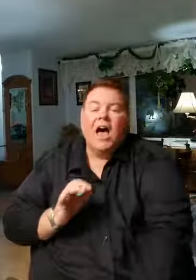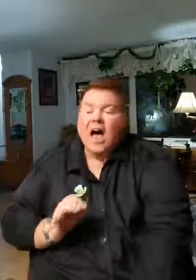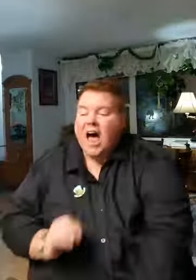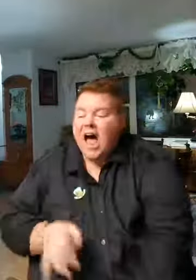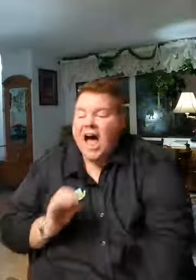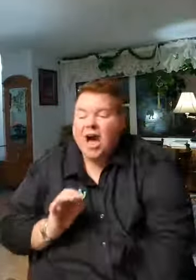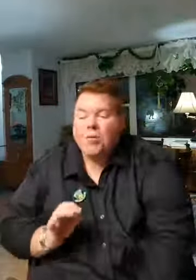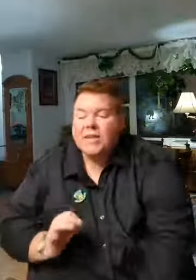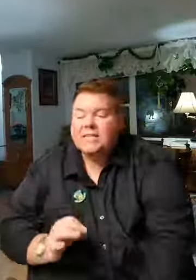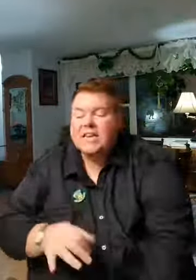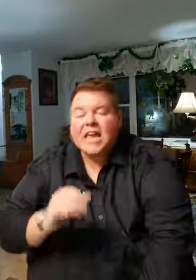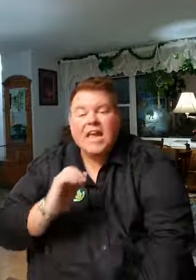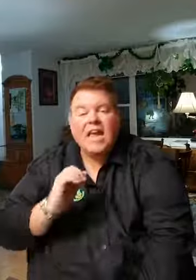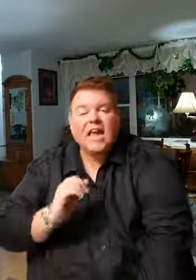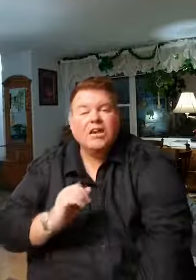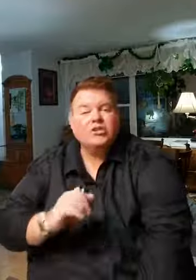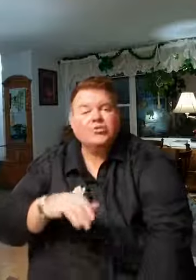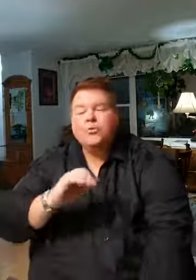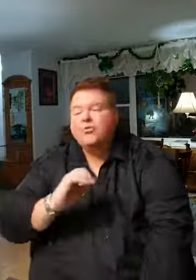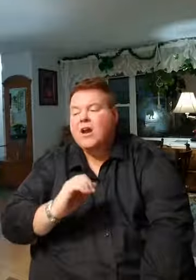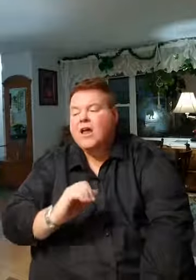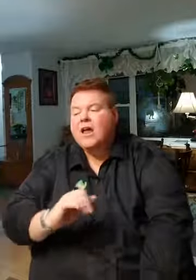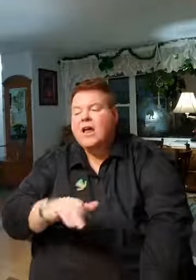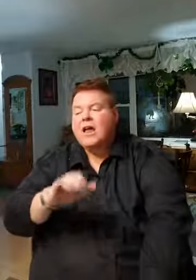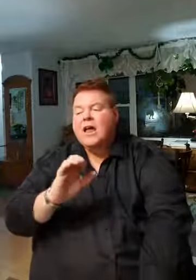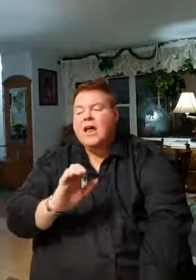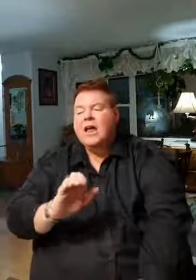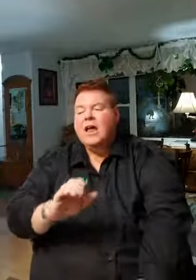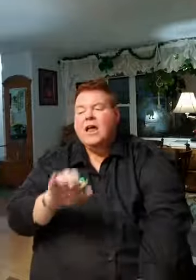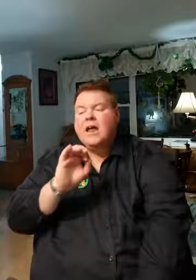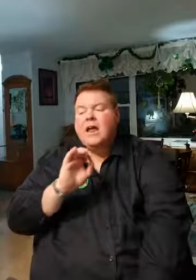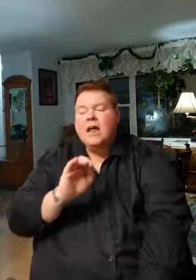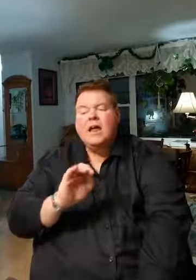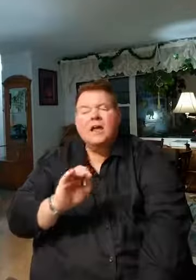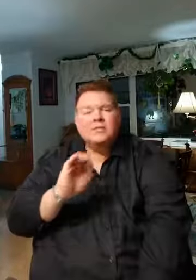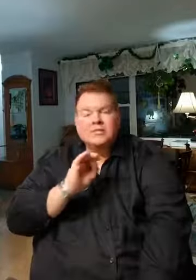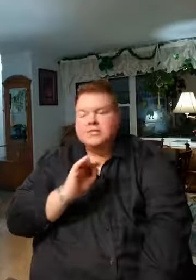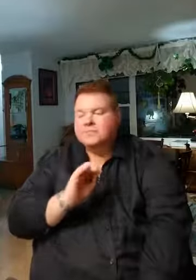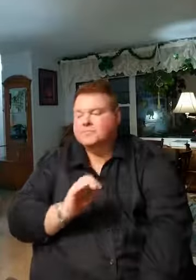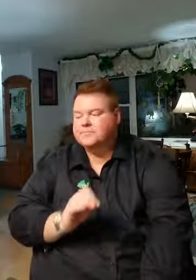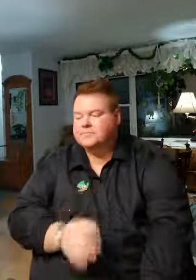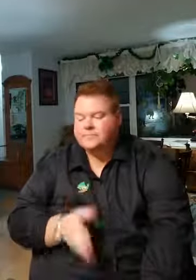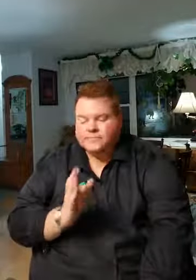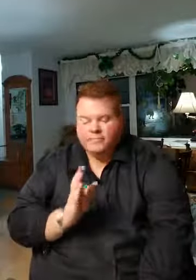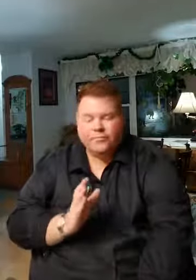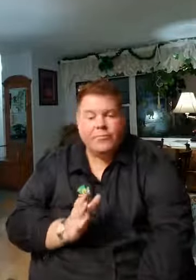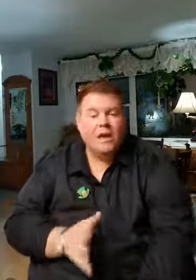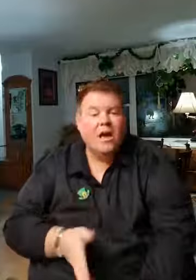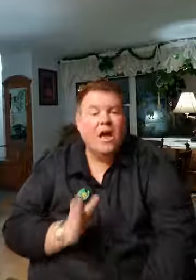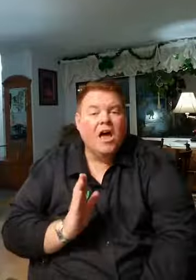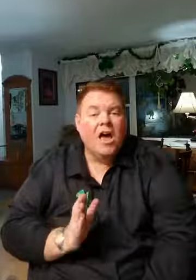tonight? How it's laid to rest. How it's laid to rest.